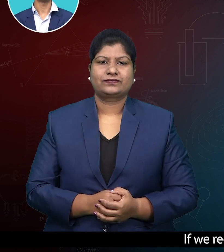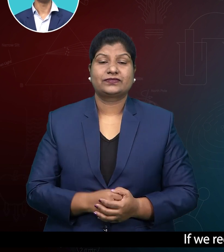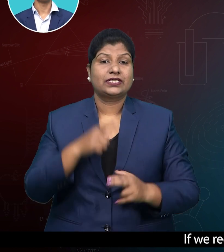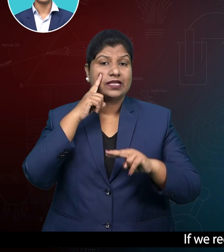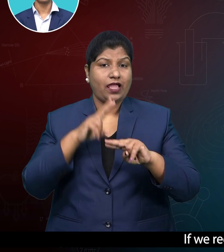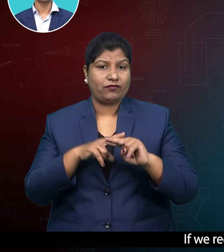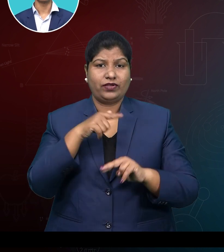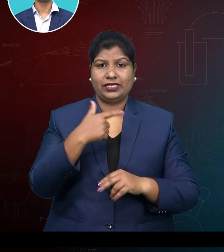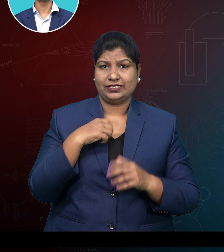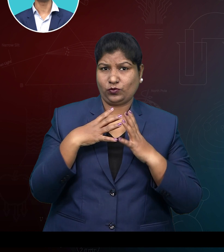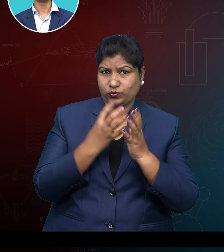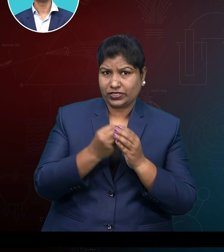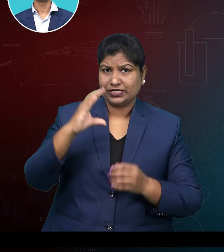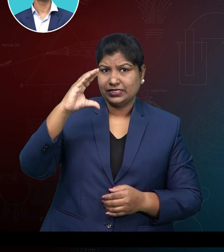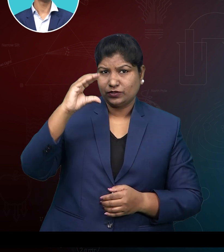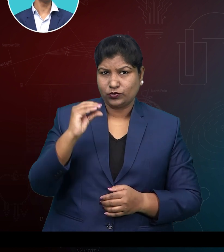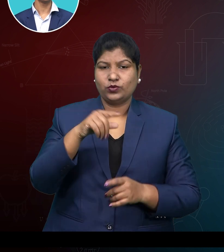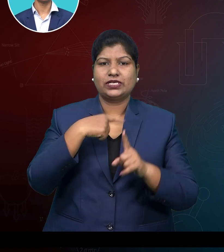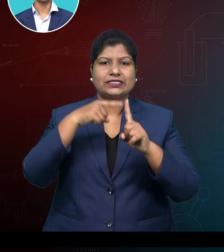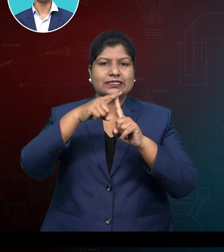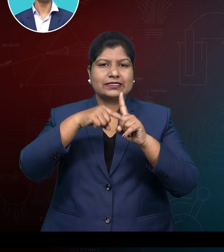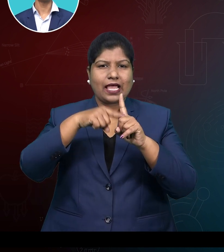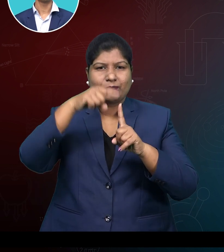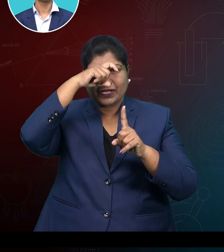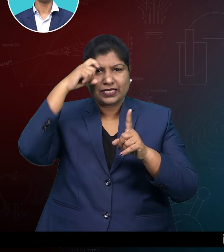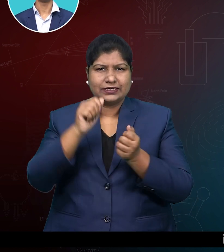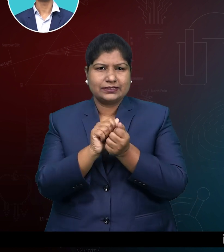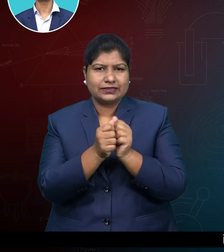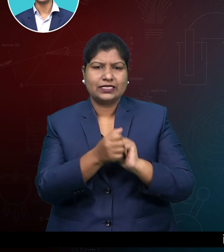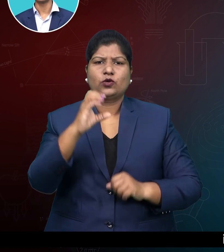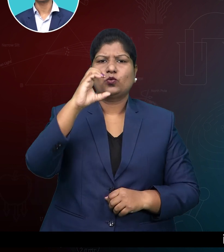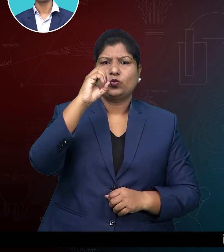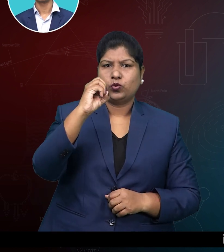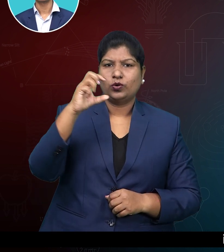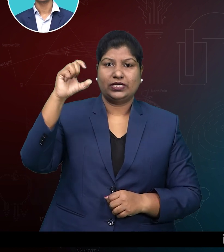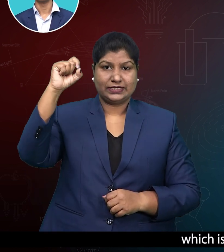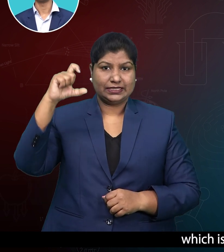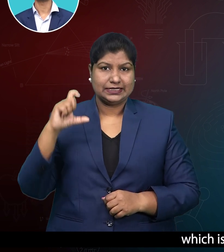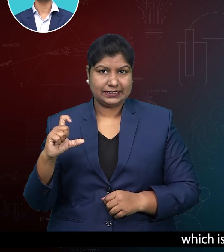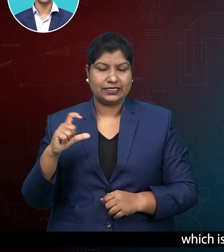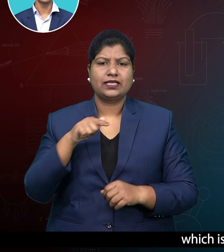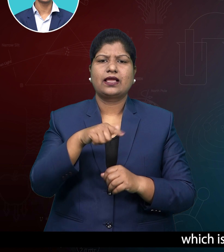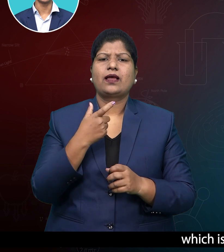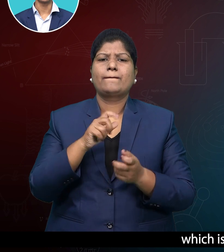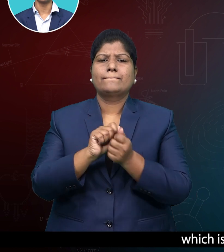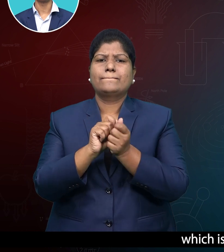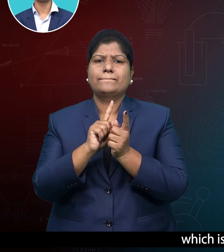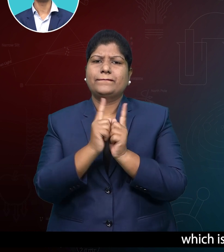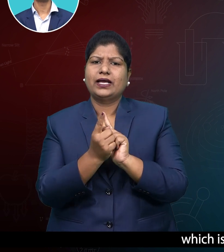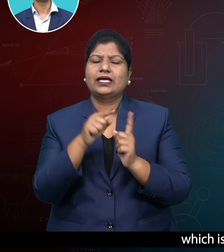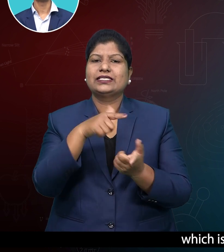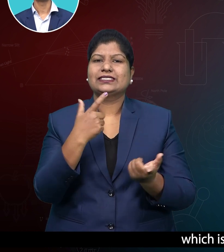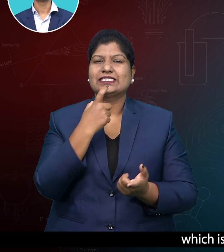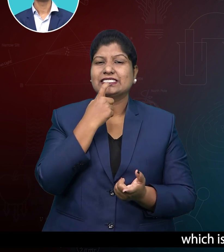If we reduce the temperature further to 0 degrees Celsius, it becomes ice, which is a solid state of